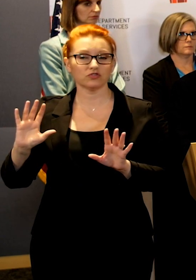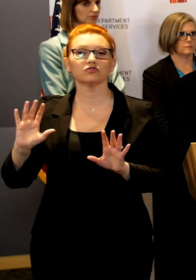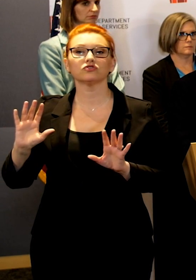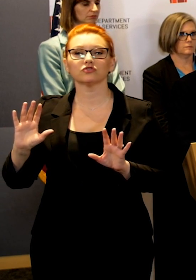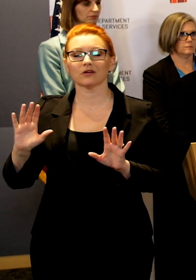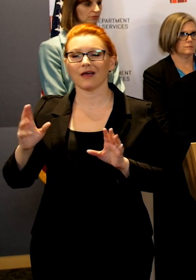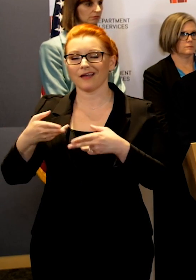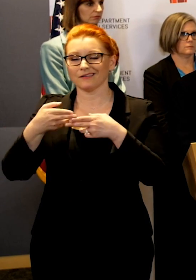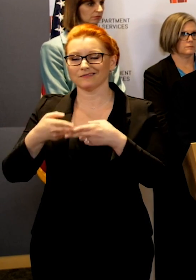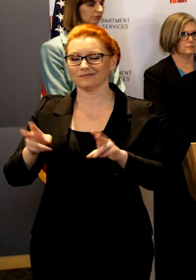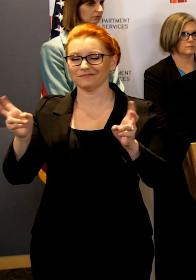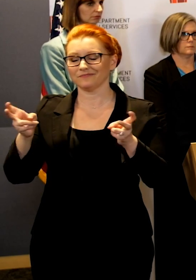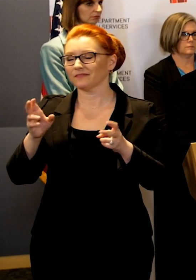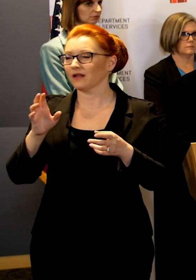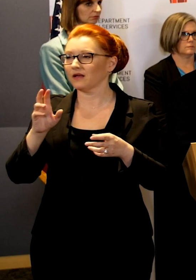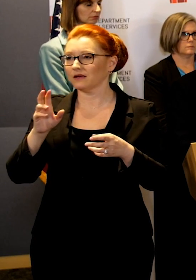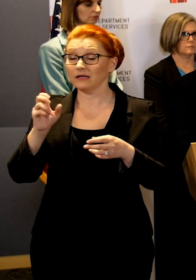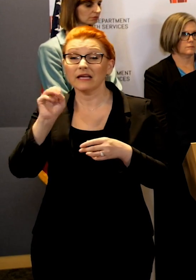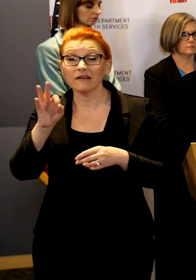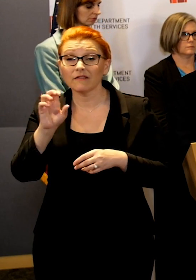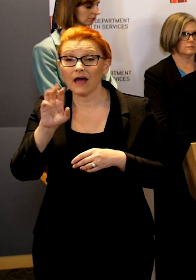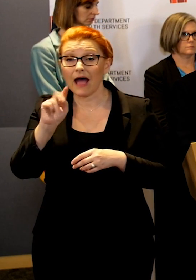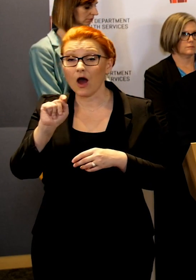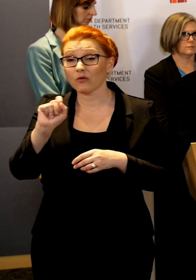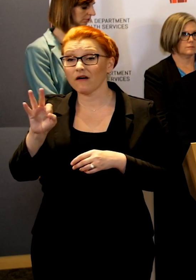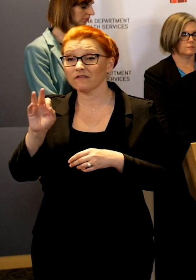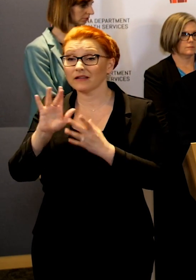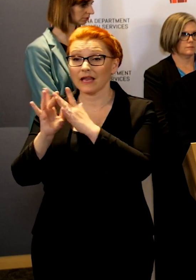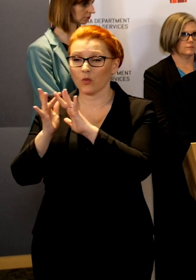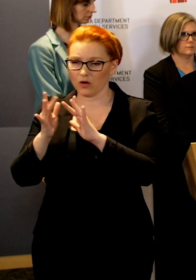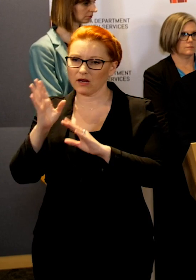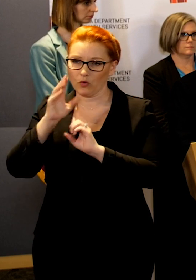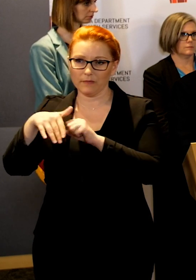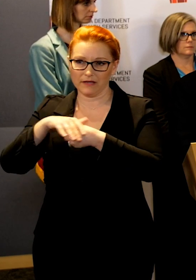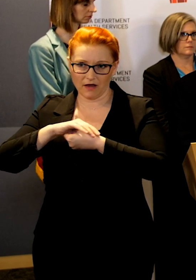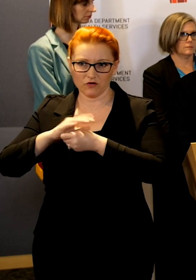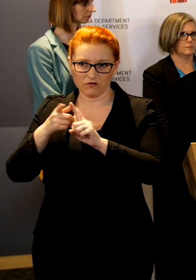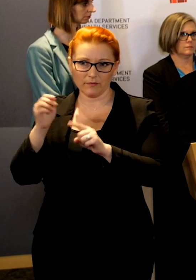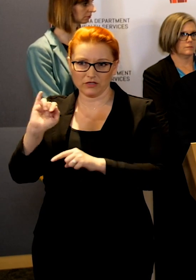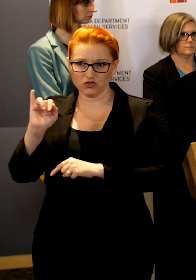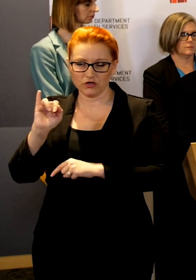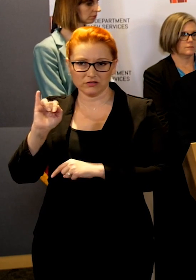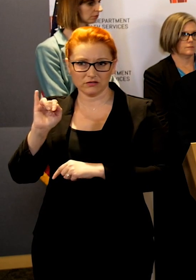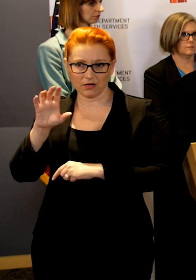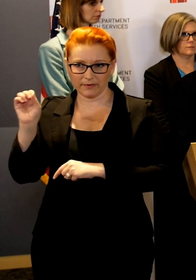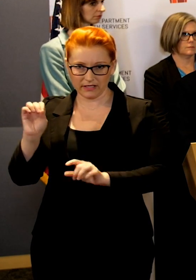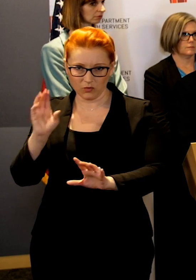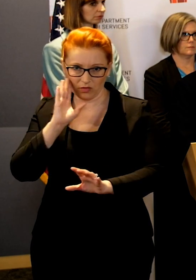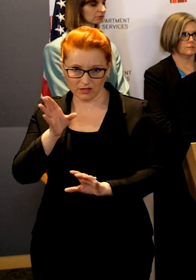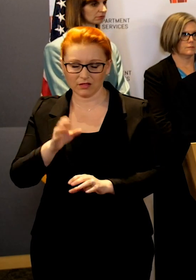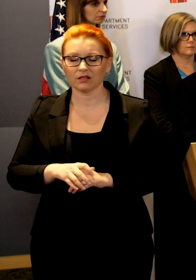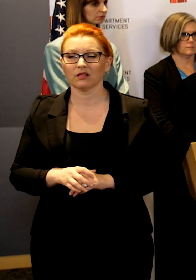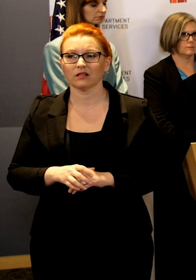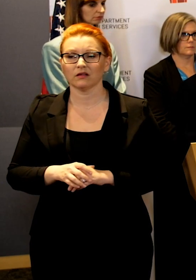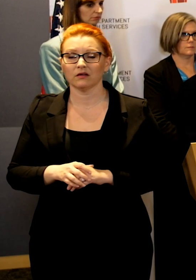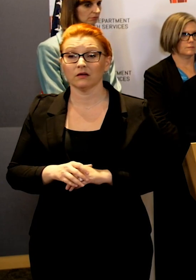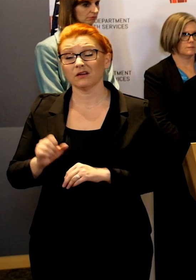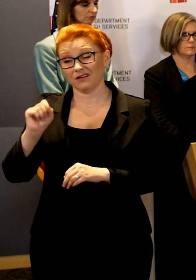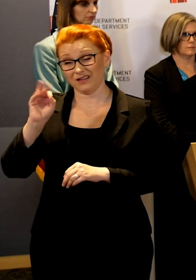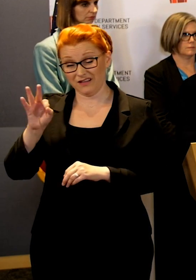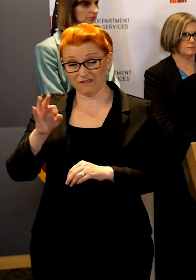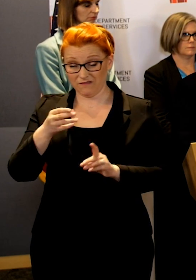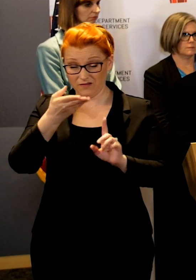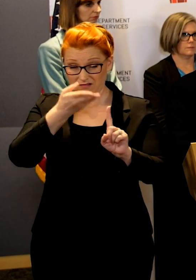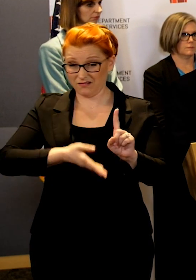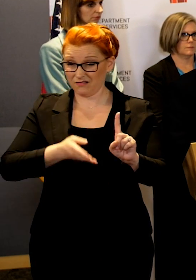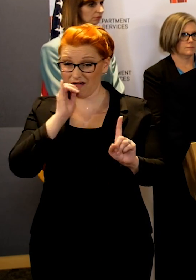an out-of-network, like if it is out-of-network, it should be covered by your insurance carrier. For those that are identified as high